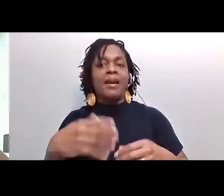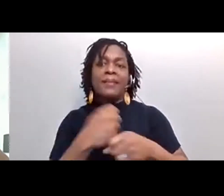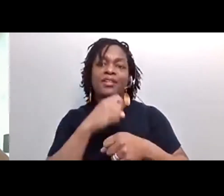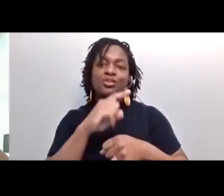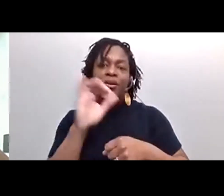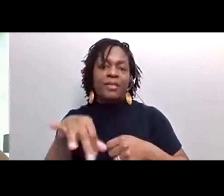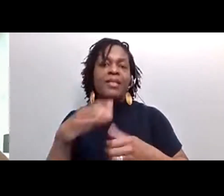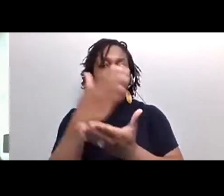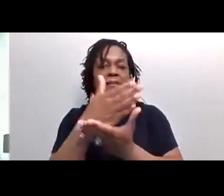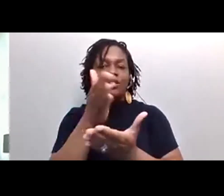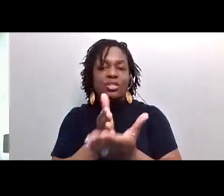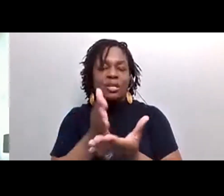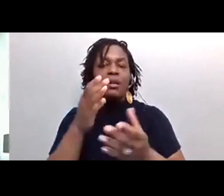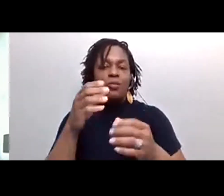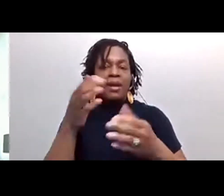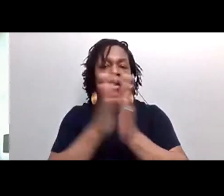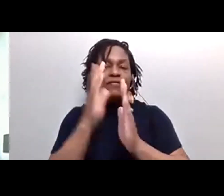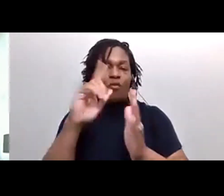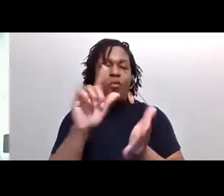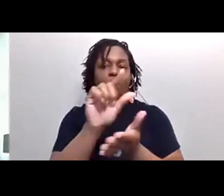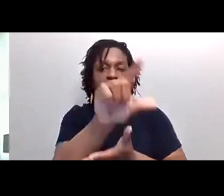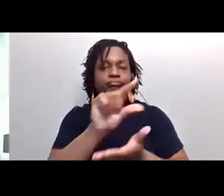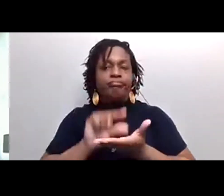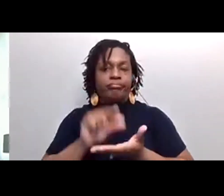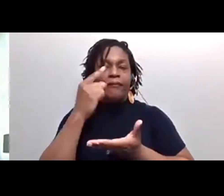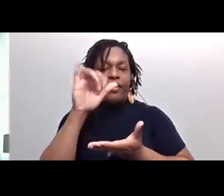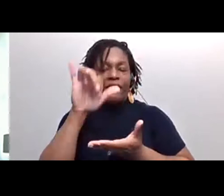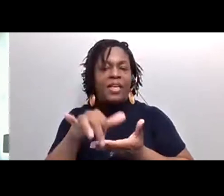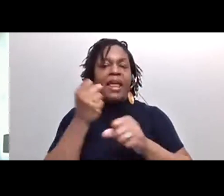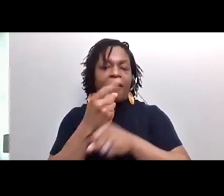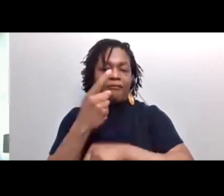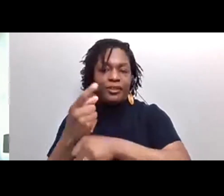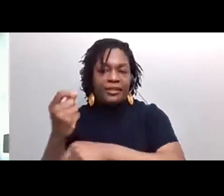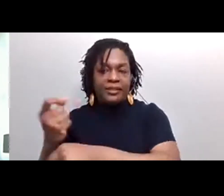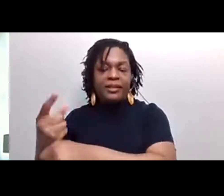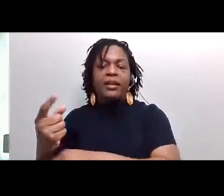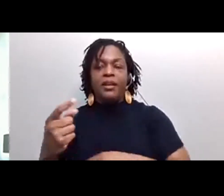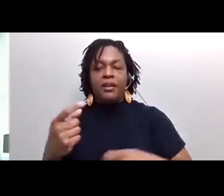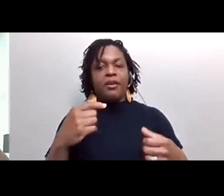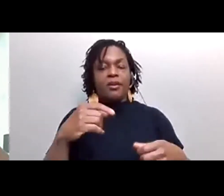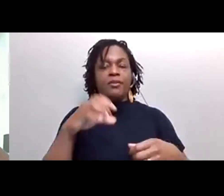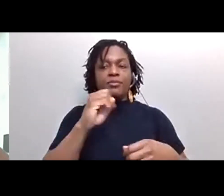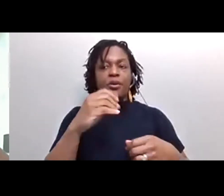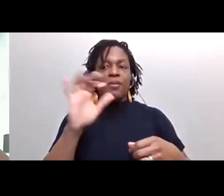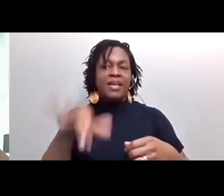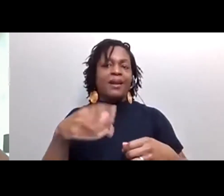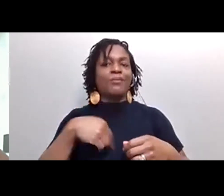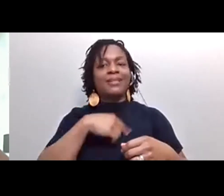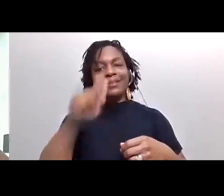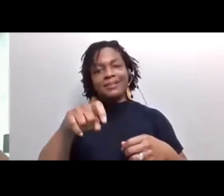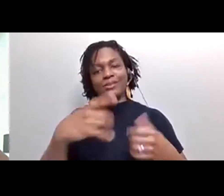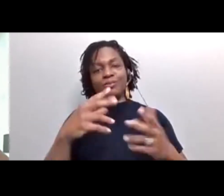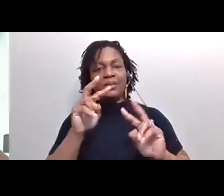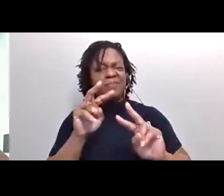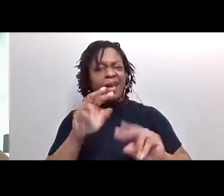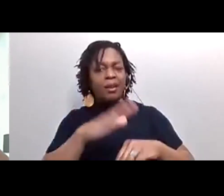budget. So those are just, just some things we're going to have to keep an eye on and start working on the next